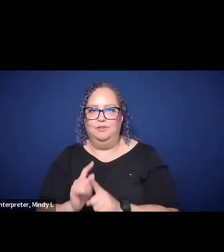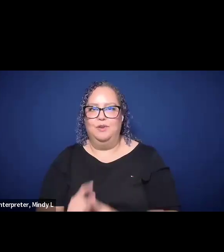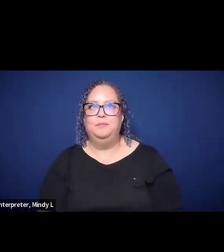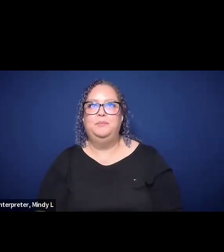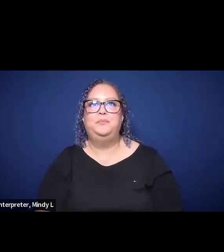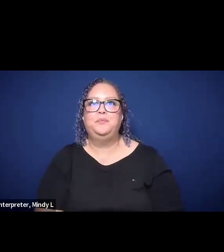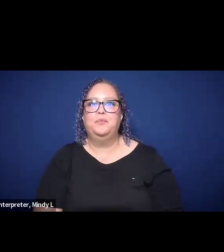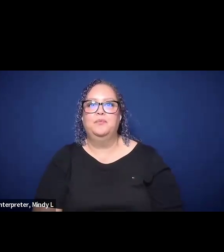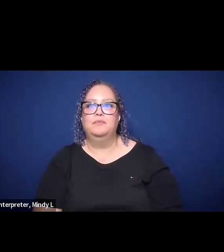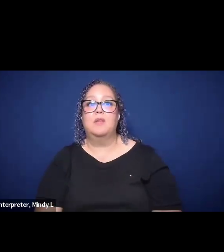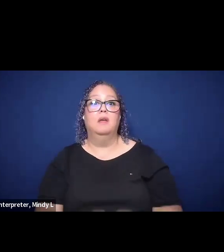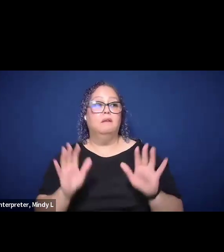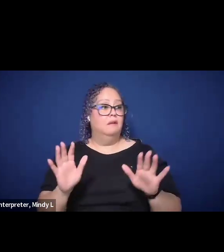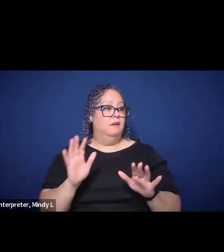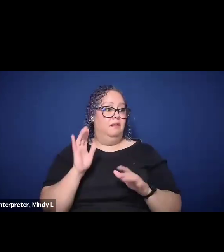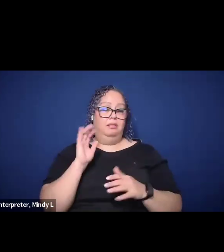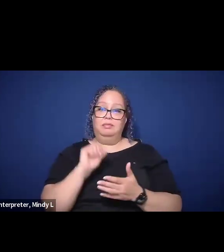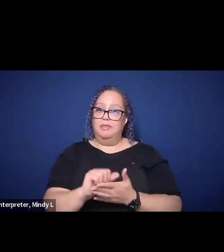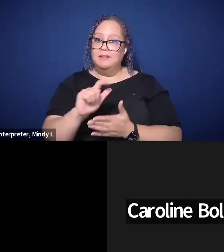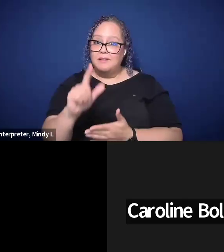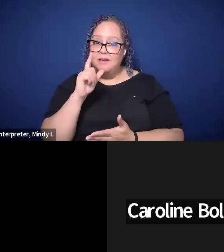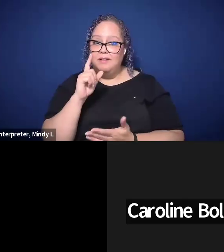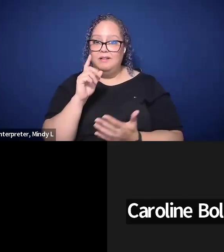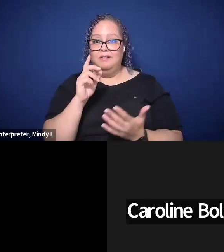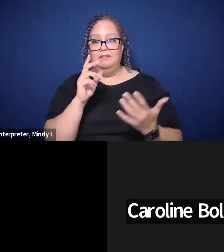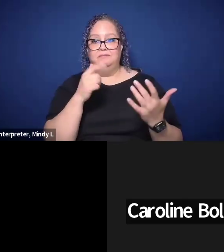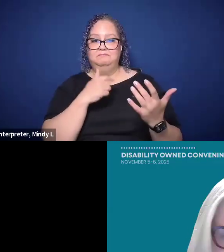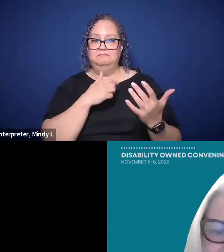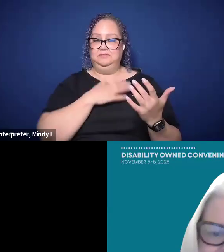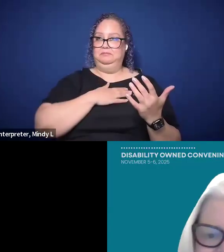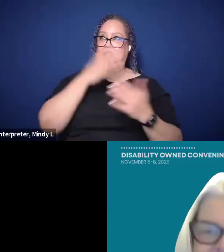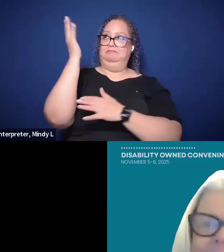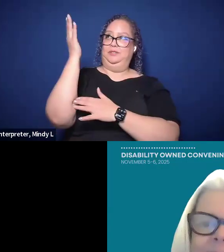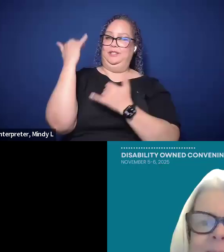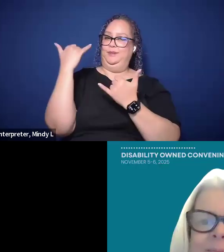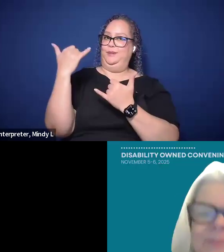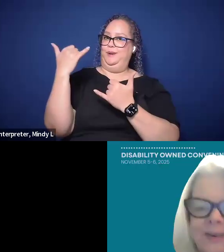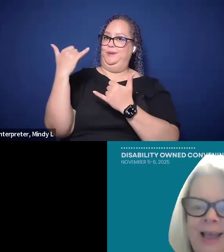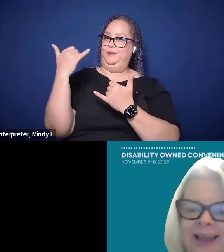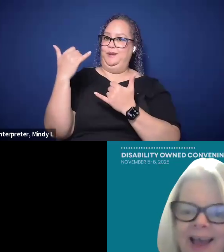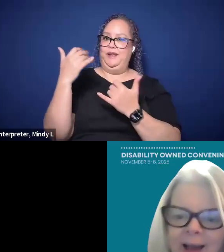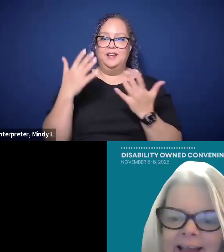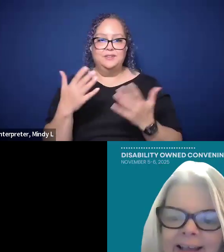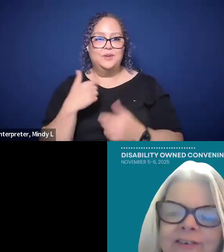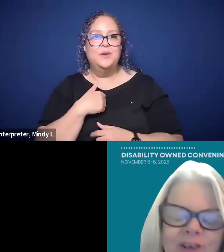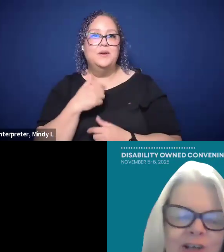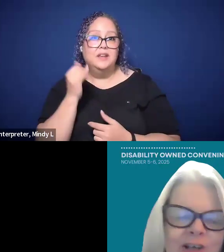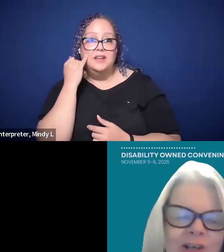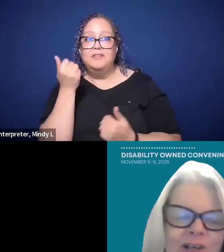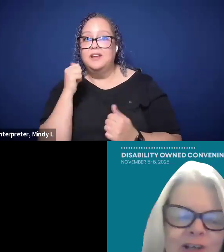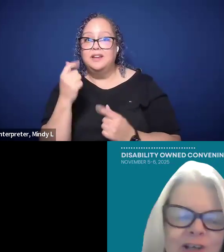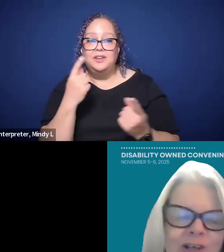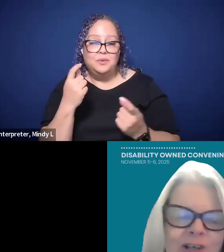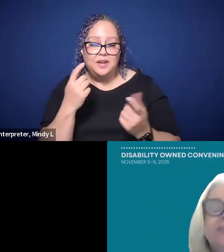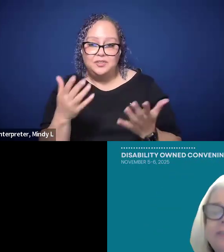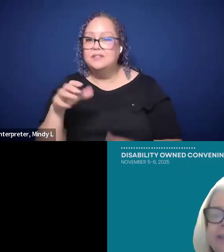All right. And that is all I have for you today. I'm happy to answer any questions. So Caroline, I know you said you'd come back on. It